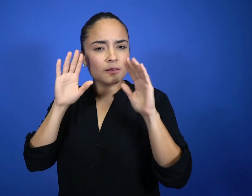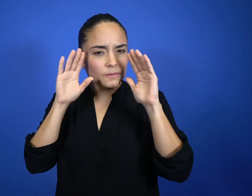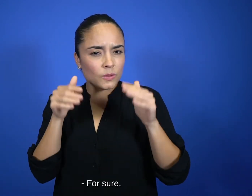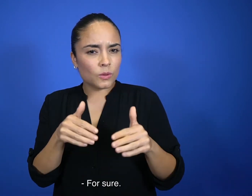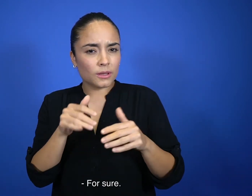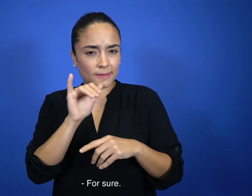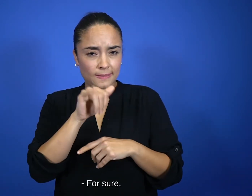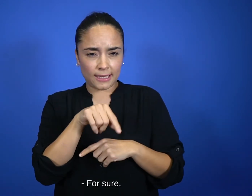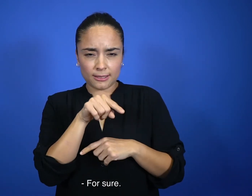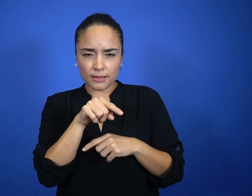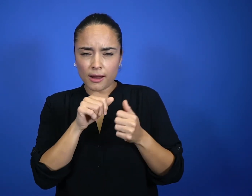For sure.